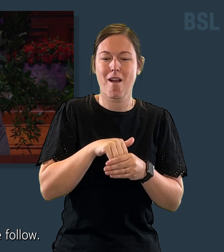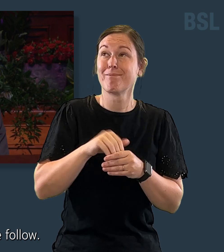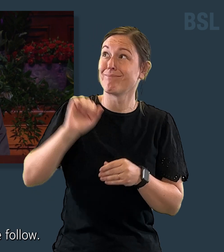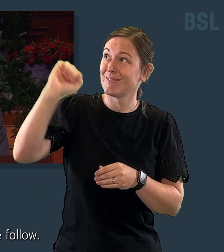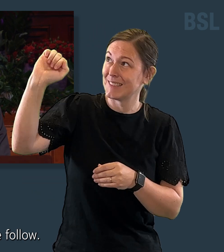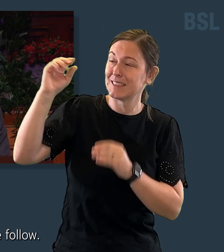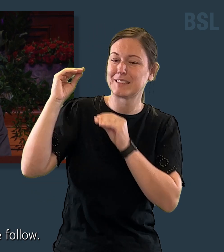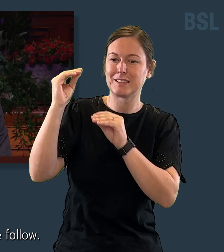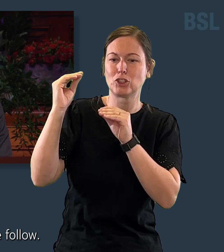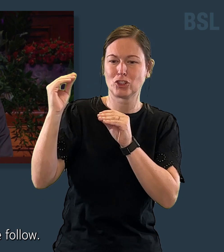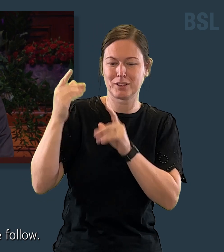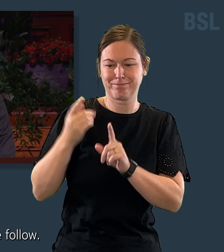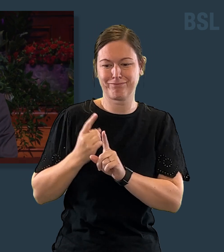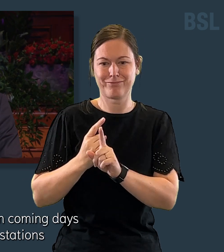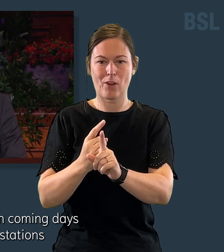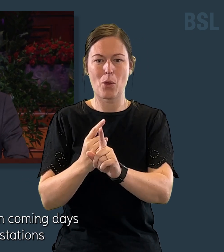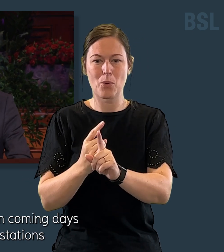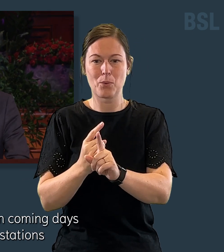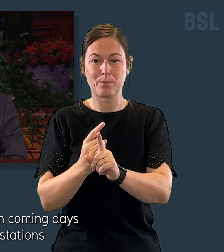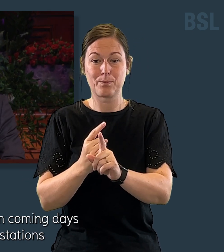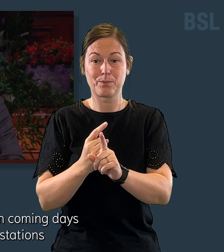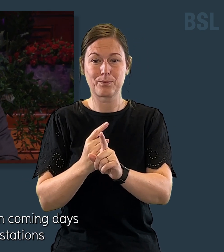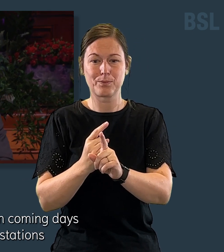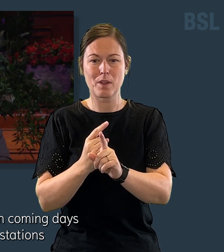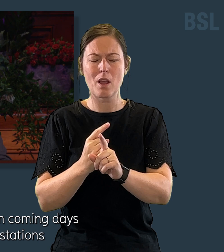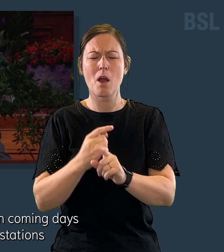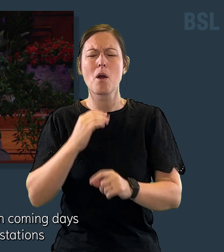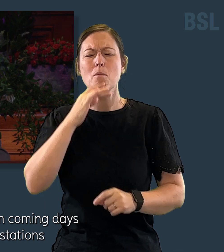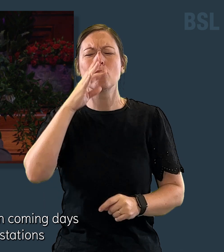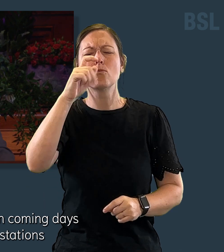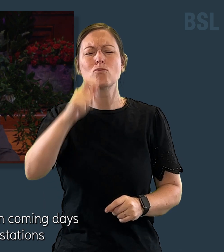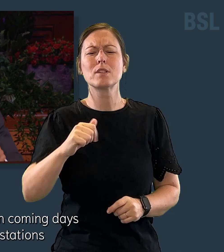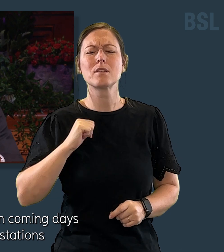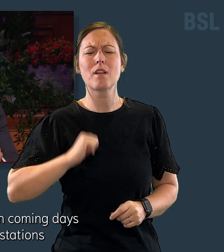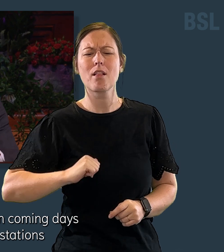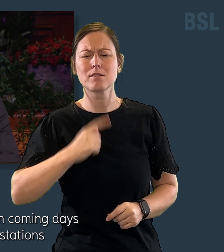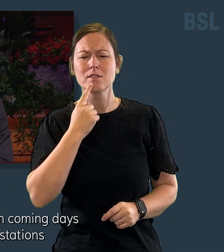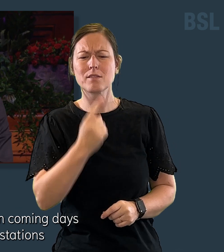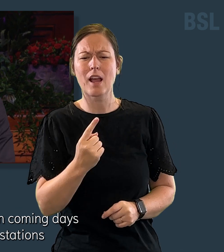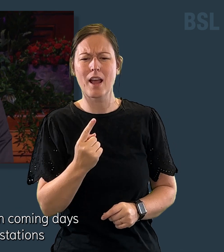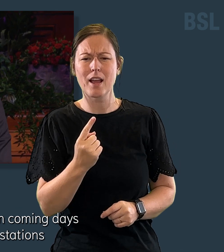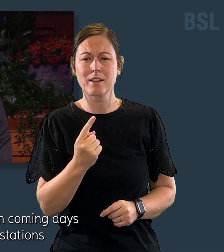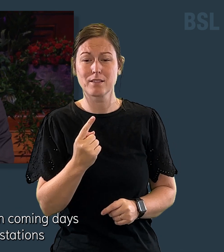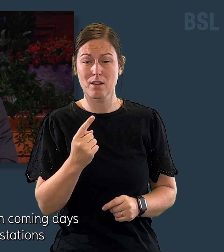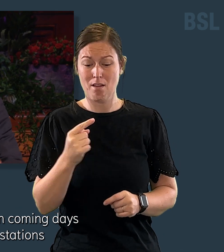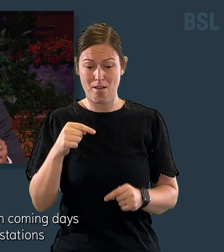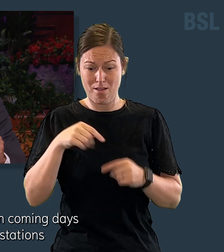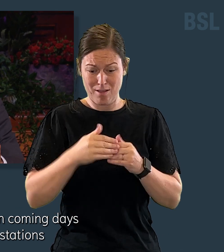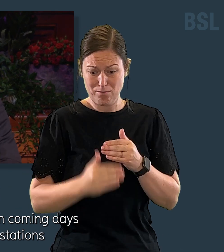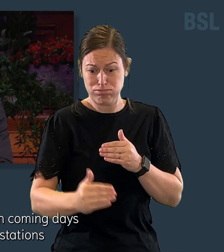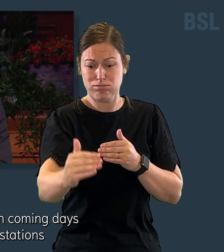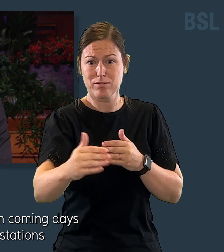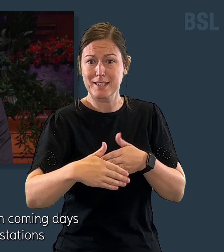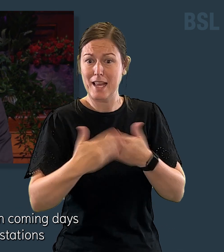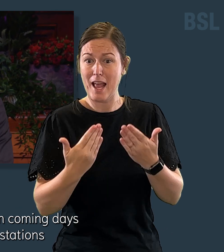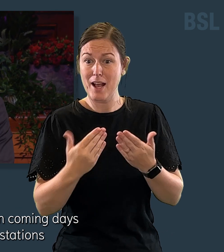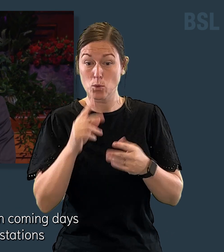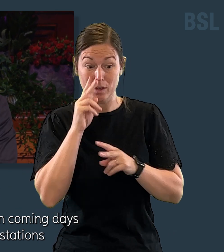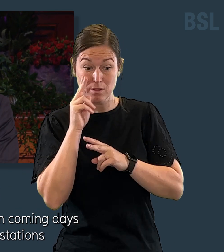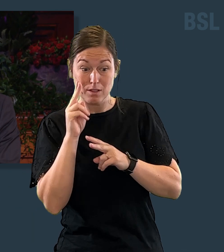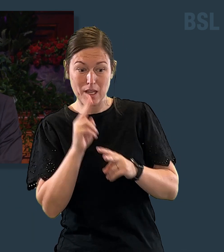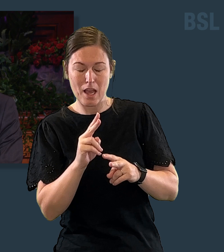teachings we follow. President Nelson has stated, In coming days, we will see the greatest